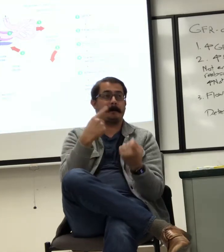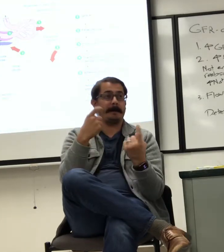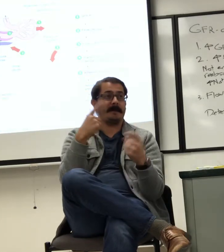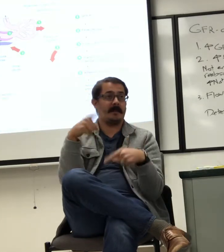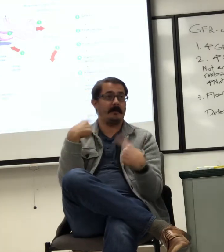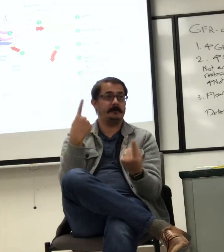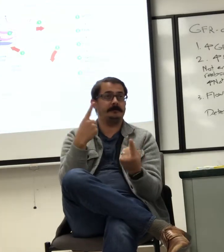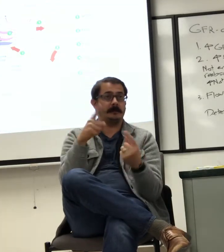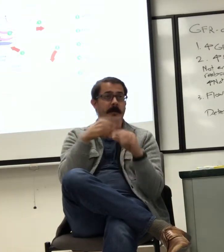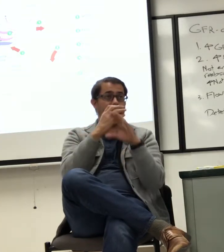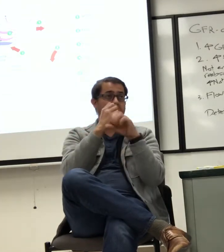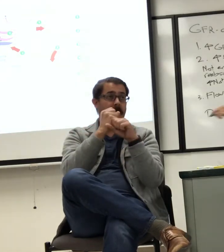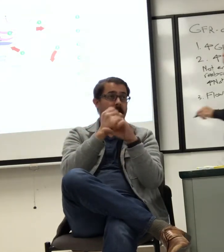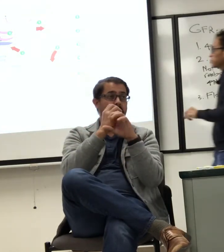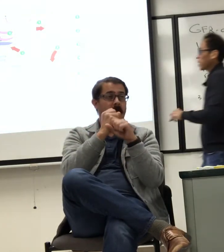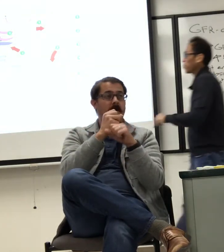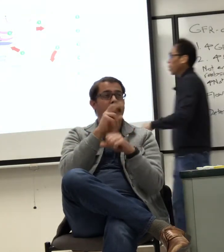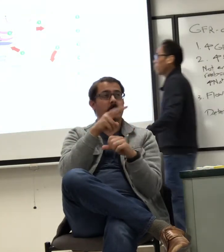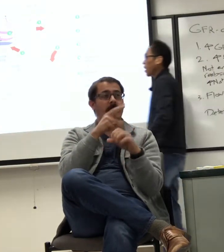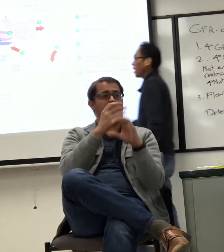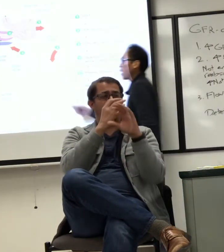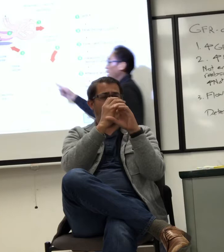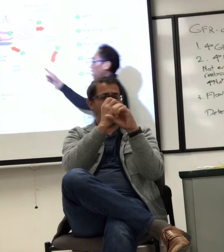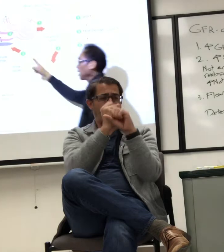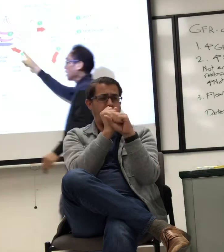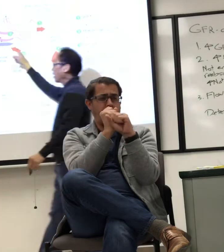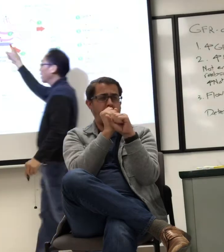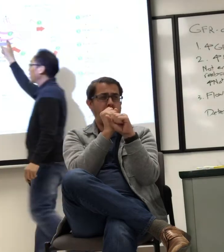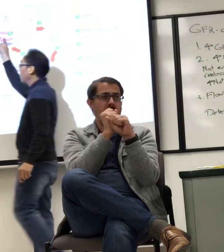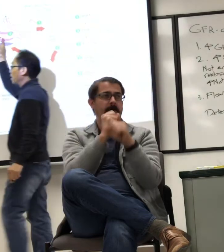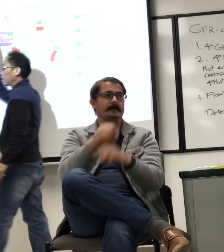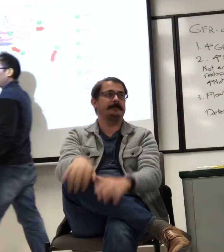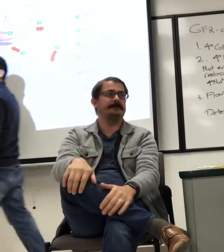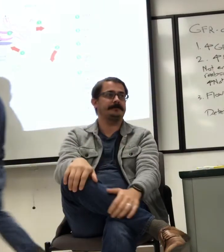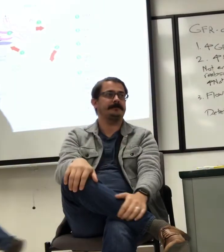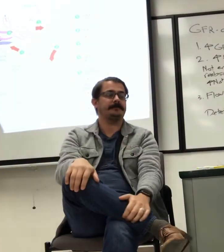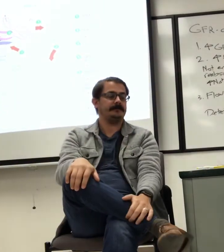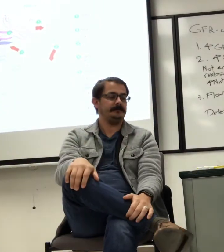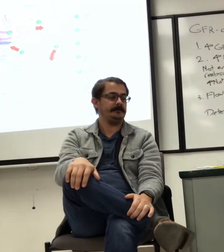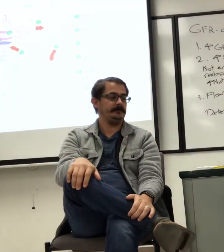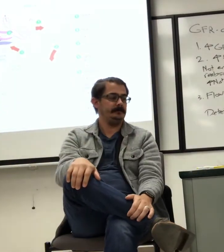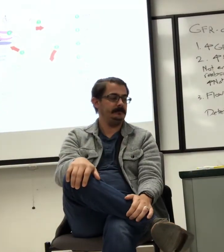thinking? When you vasoconstrict one way.